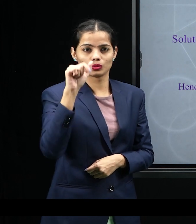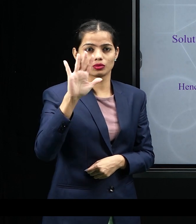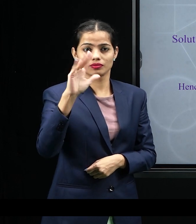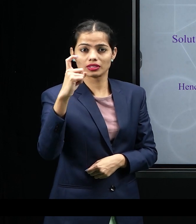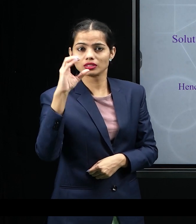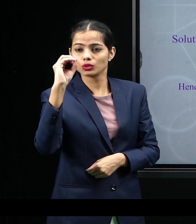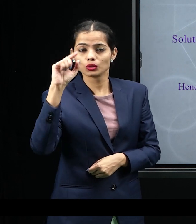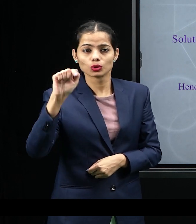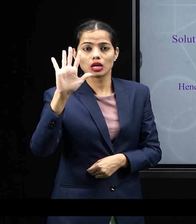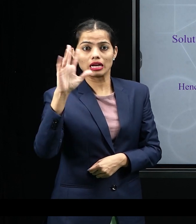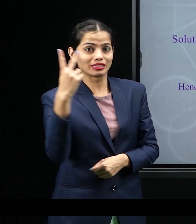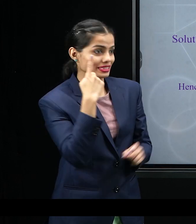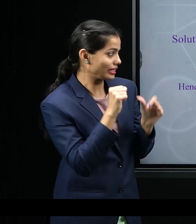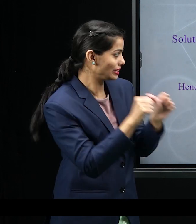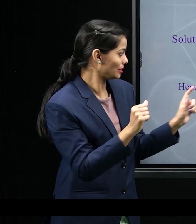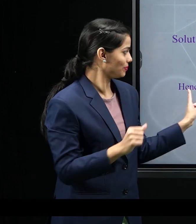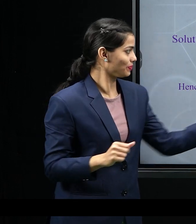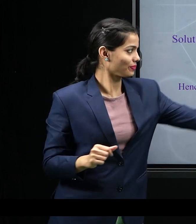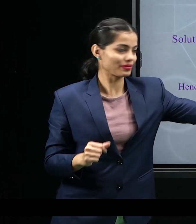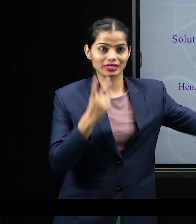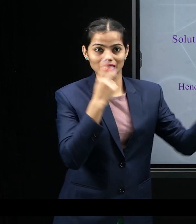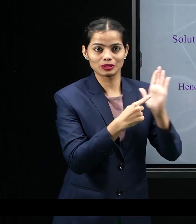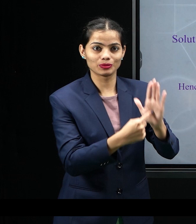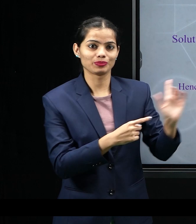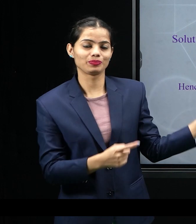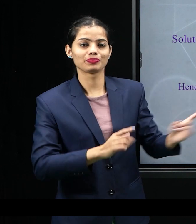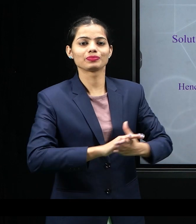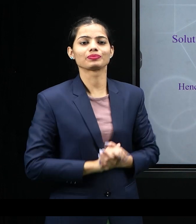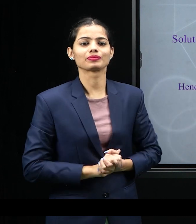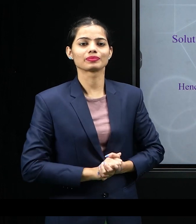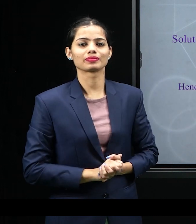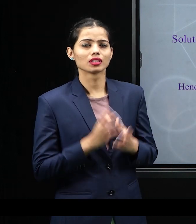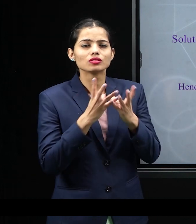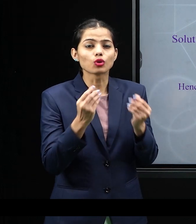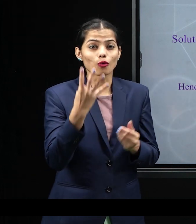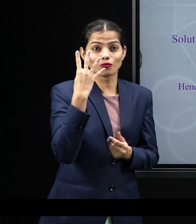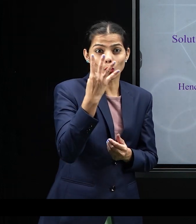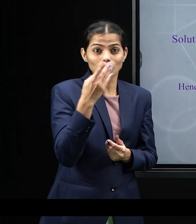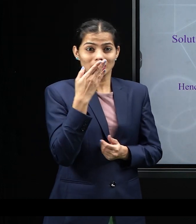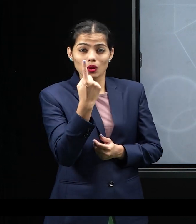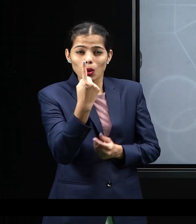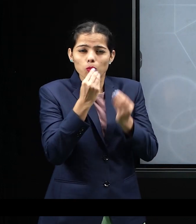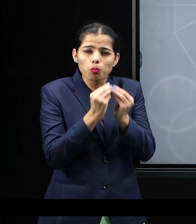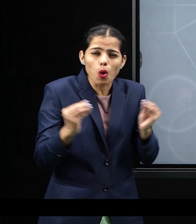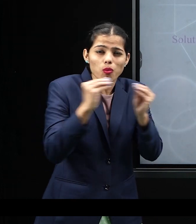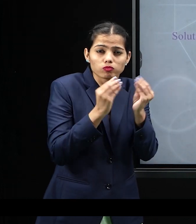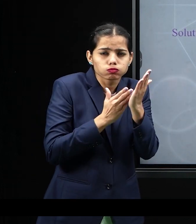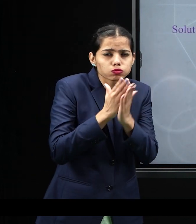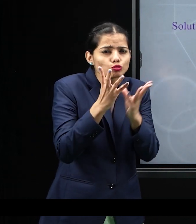0.51, 0.57, 0.58. Solution 4. There is one more